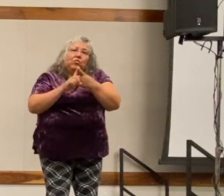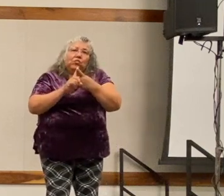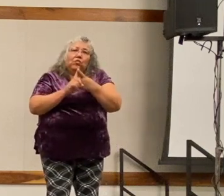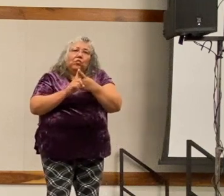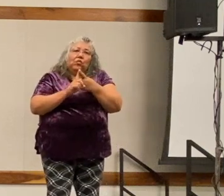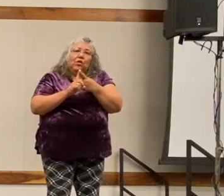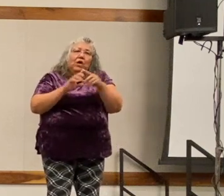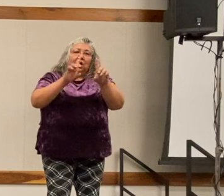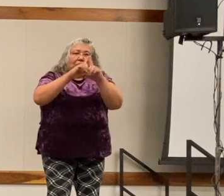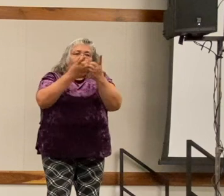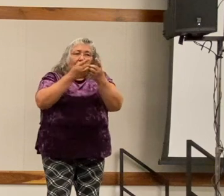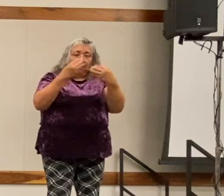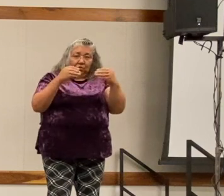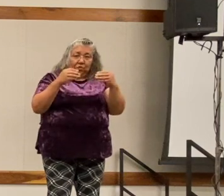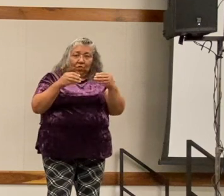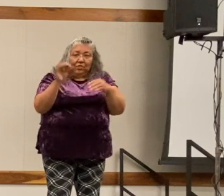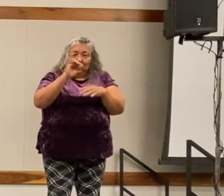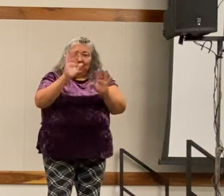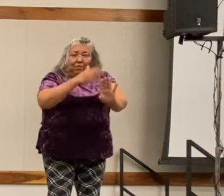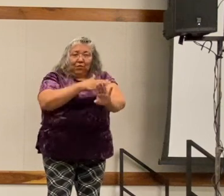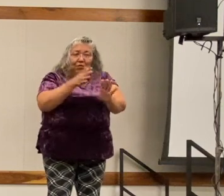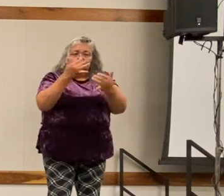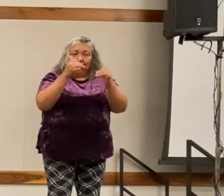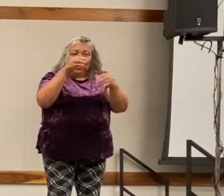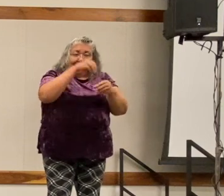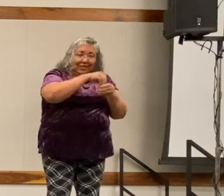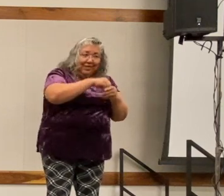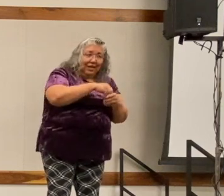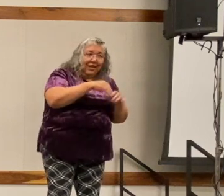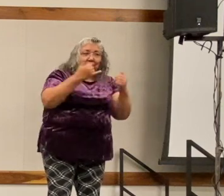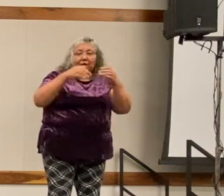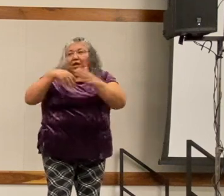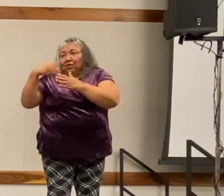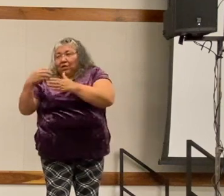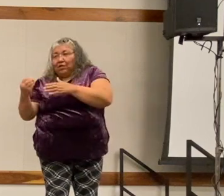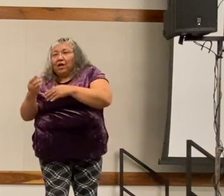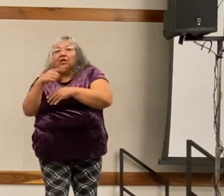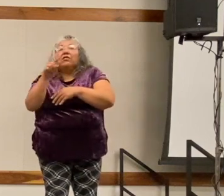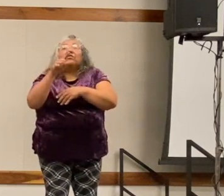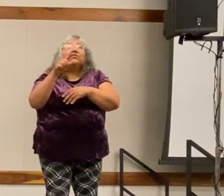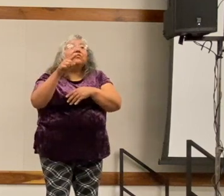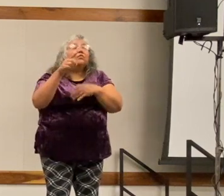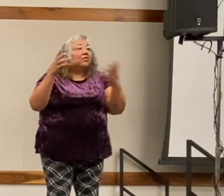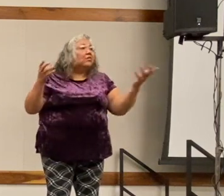a department store, the same music that's playing inside is playing on the outside. Anybody there?